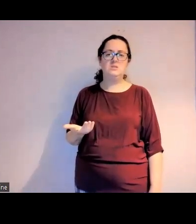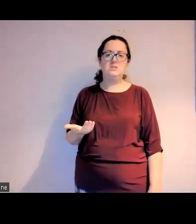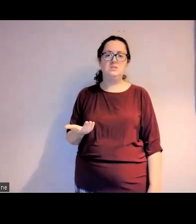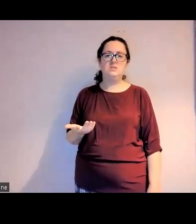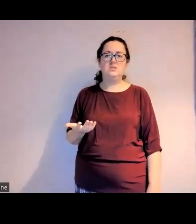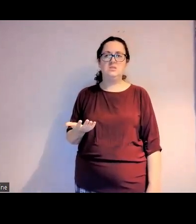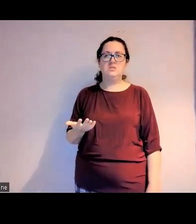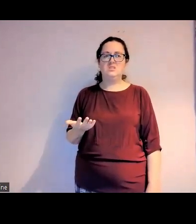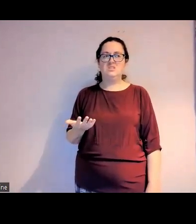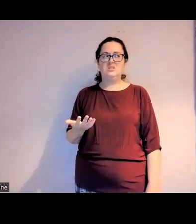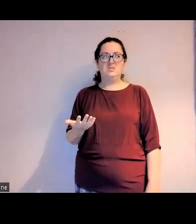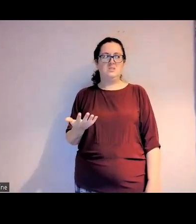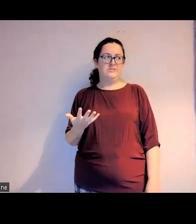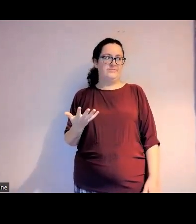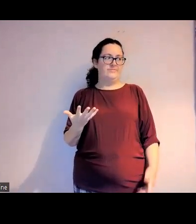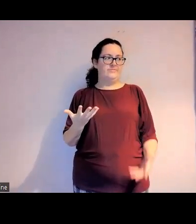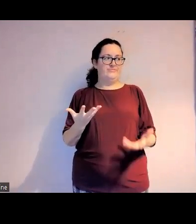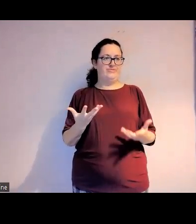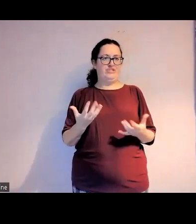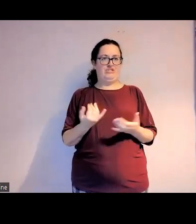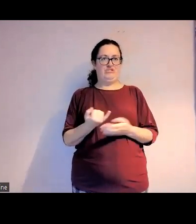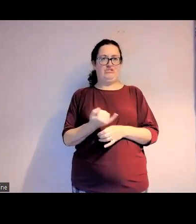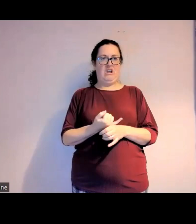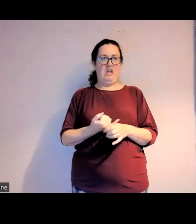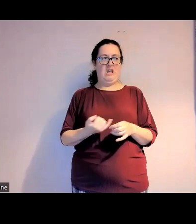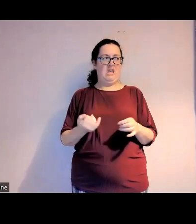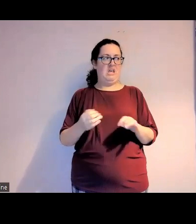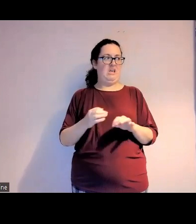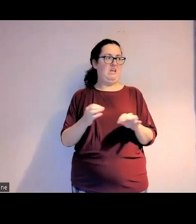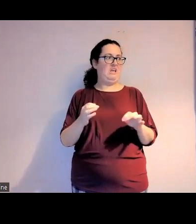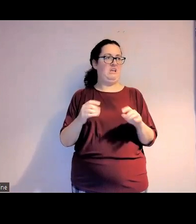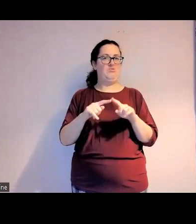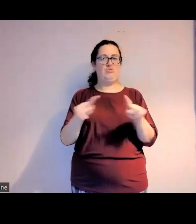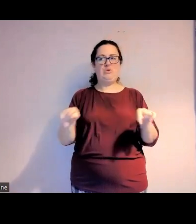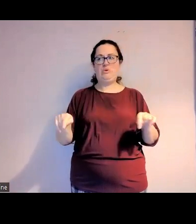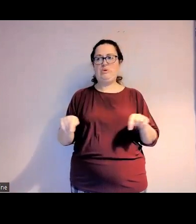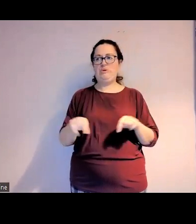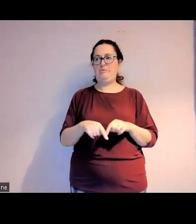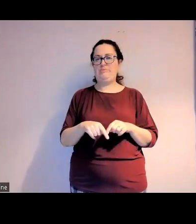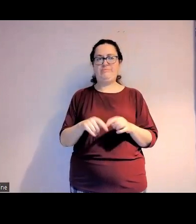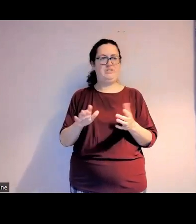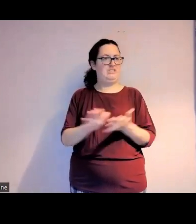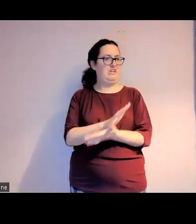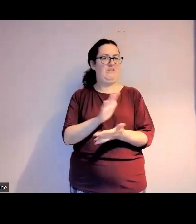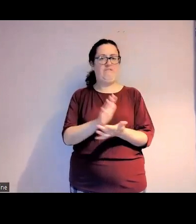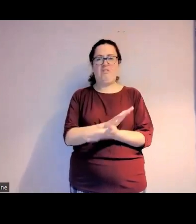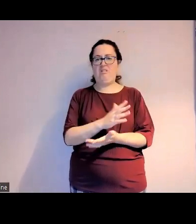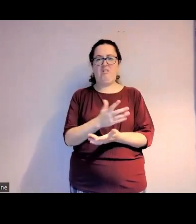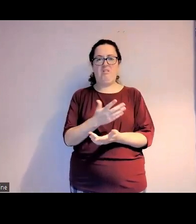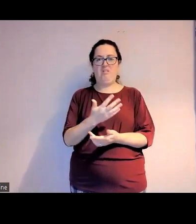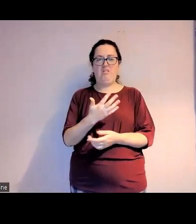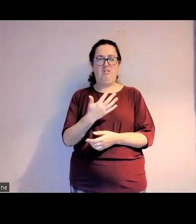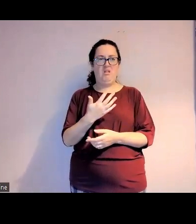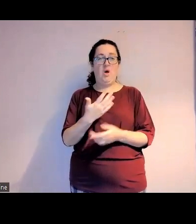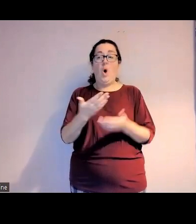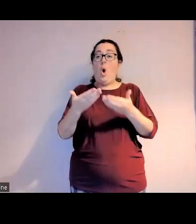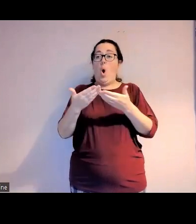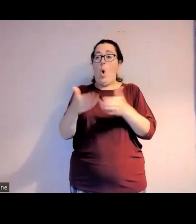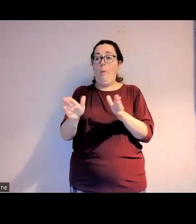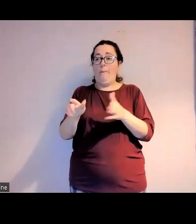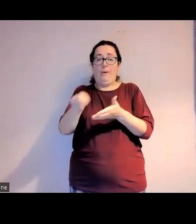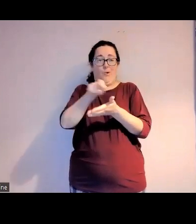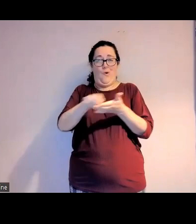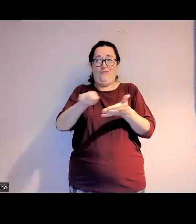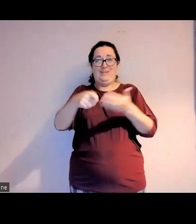drab, uninspiring room without cheer. Dreary, drab, open office